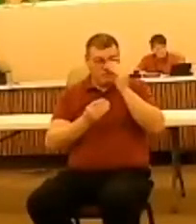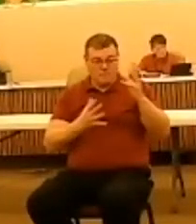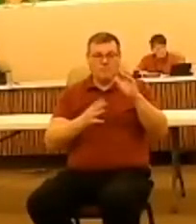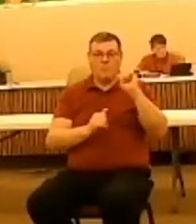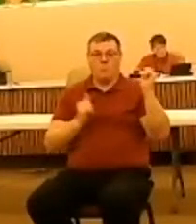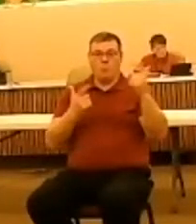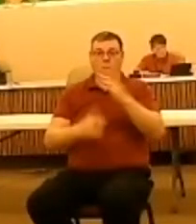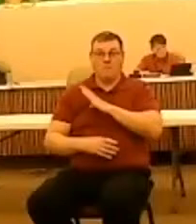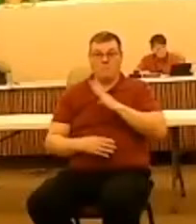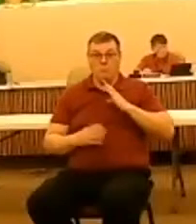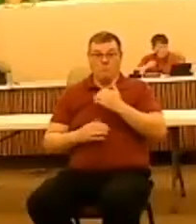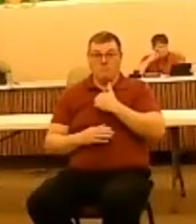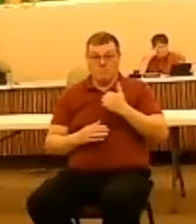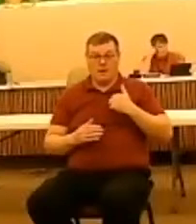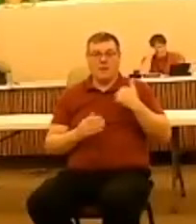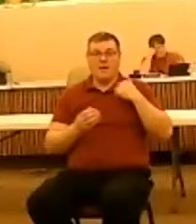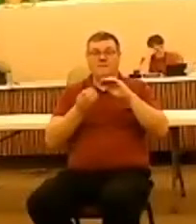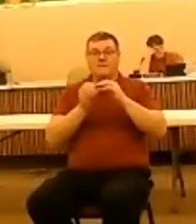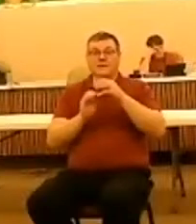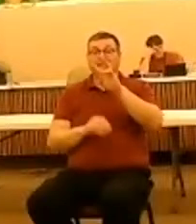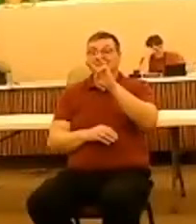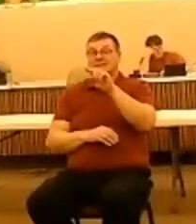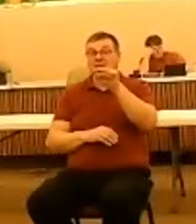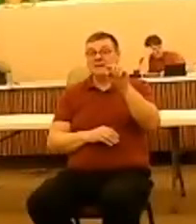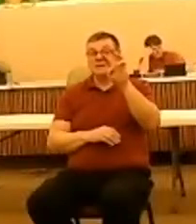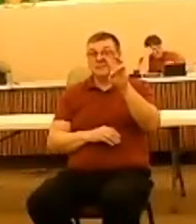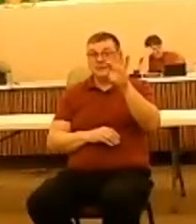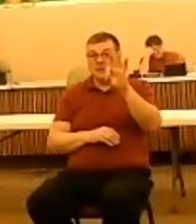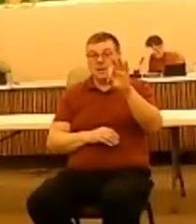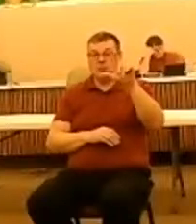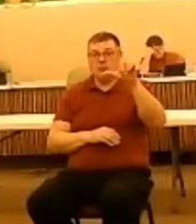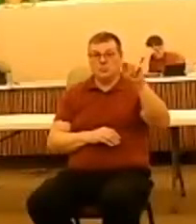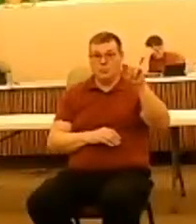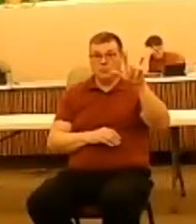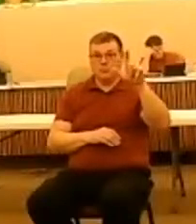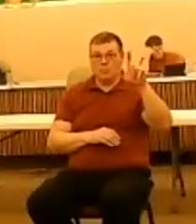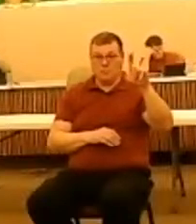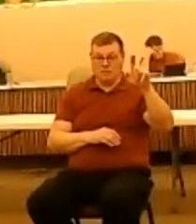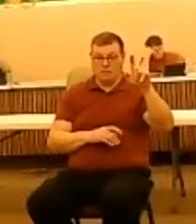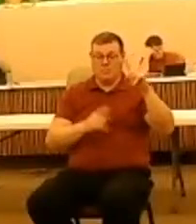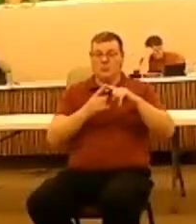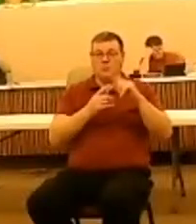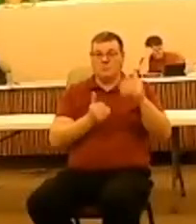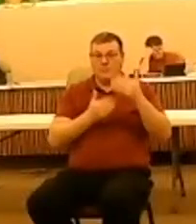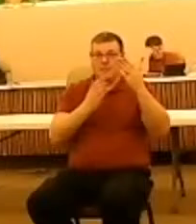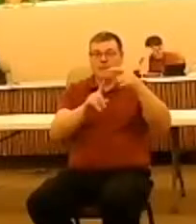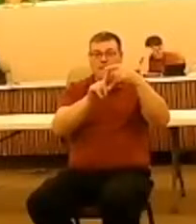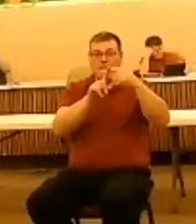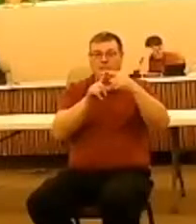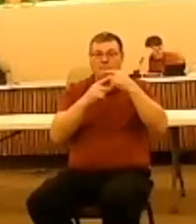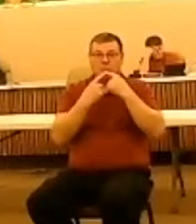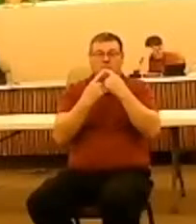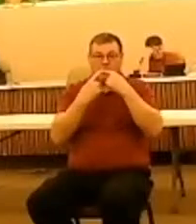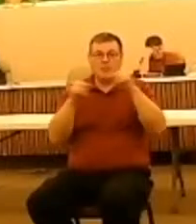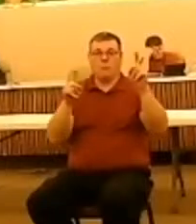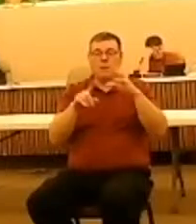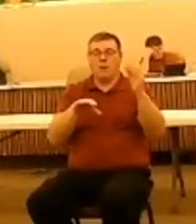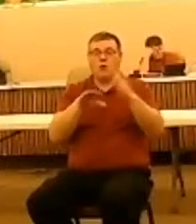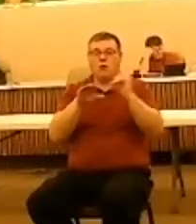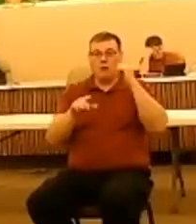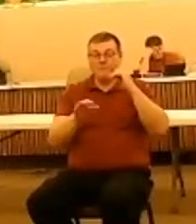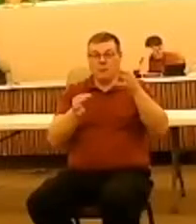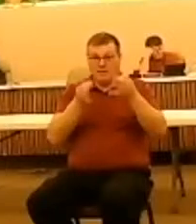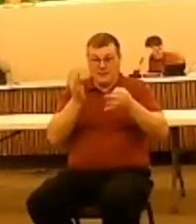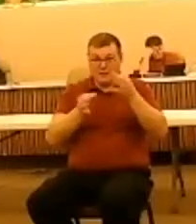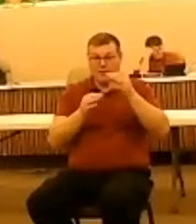board members, I have resolution number 6-69, 2021, to issue a positive declaration and call for a public hearing